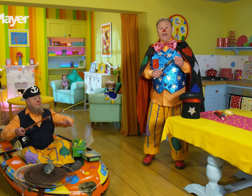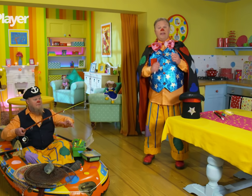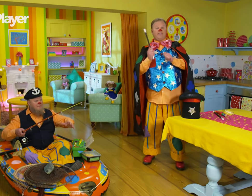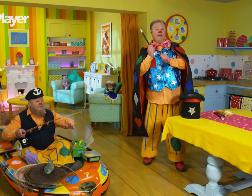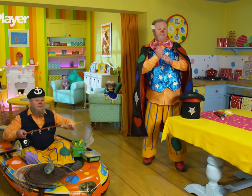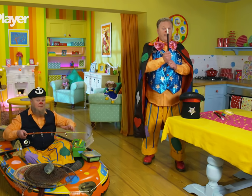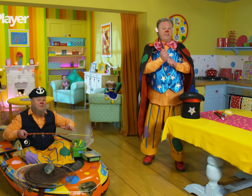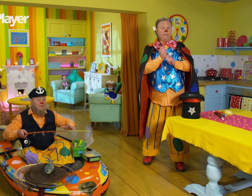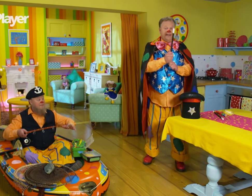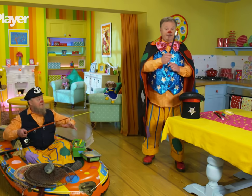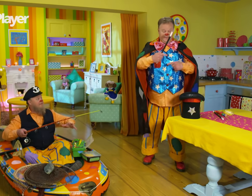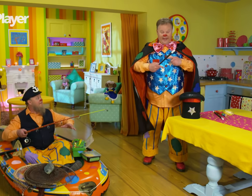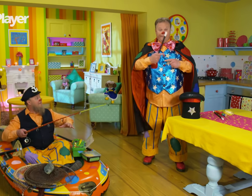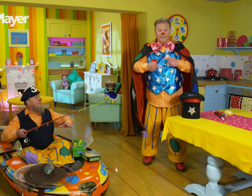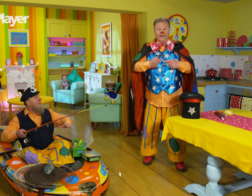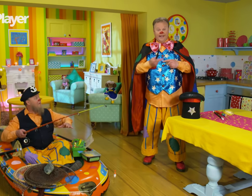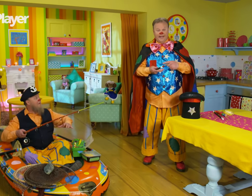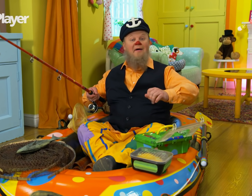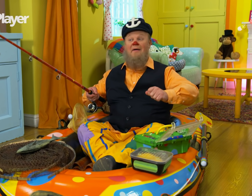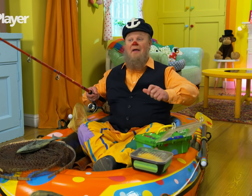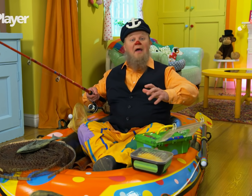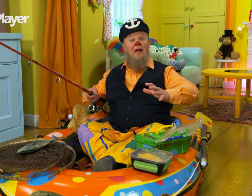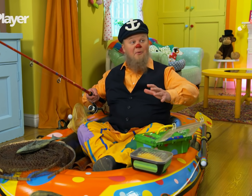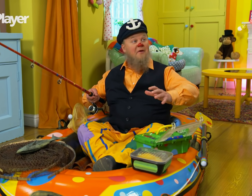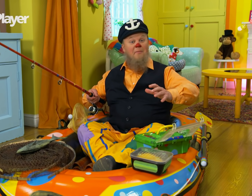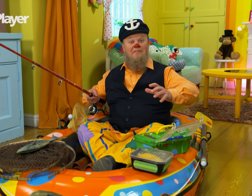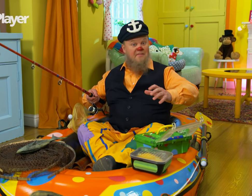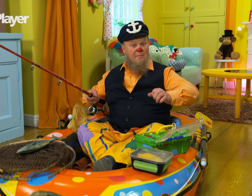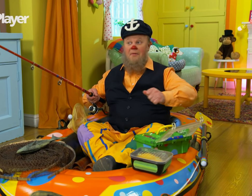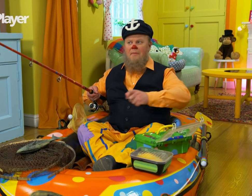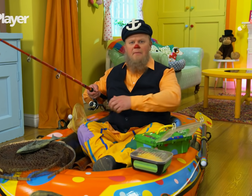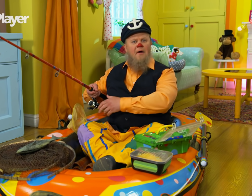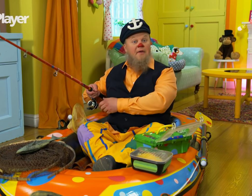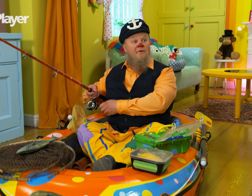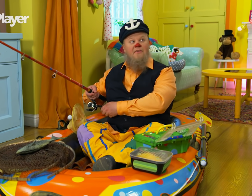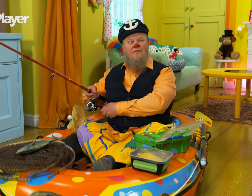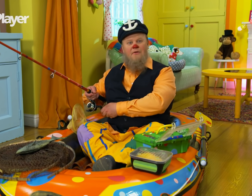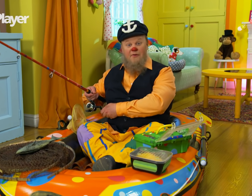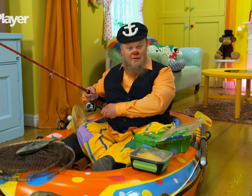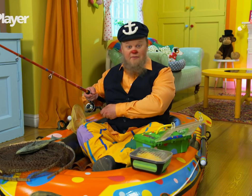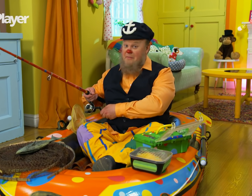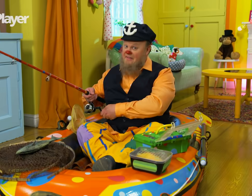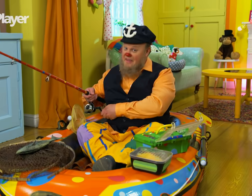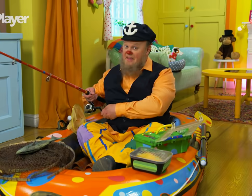it's Fisherman Tumble. Oh, hello there, Mr. Tumble. I was just fishing for my tea.